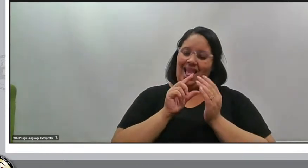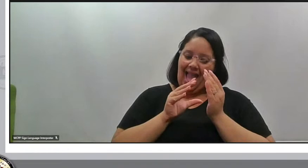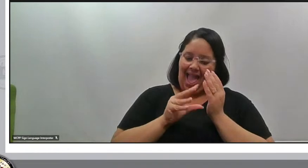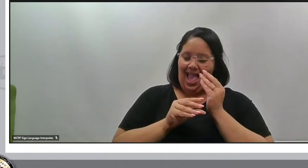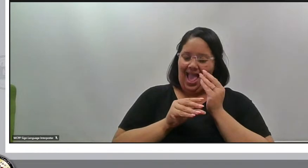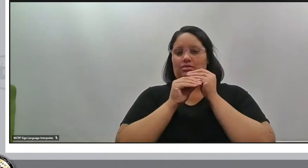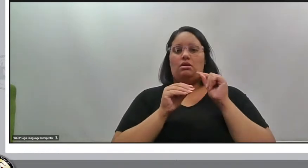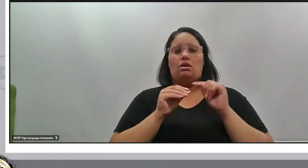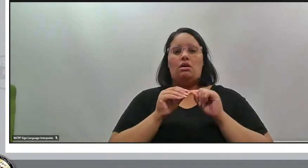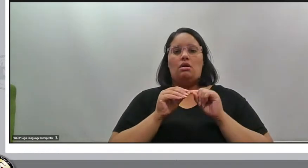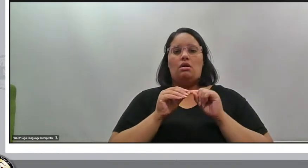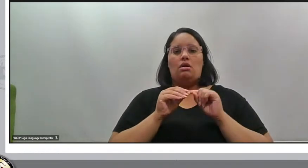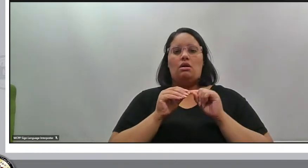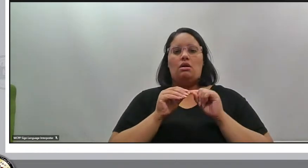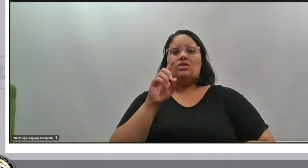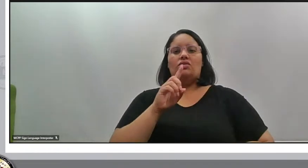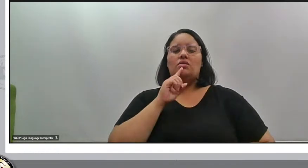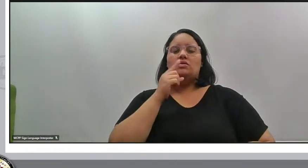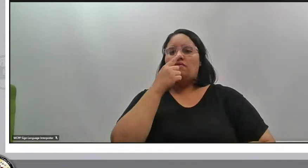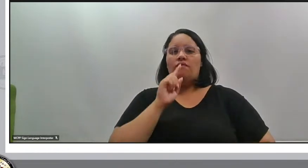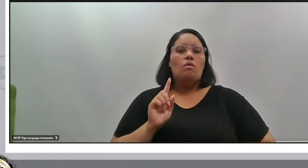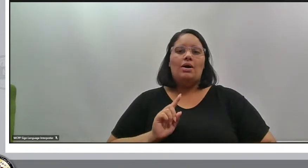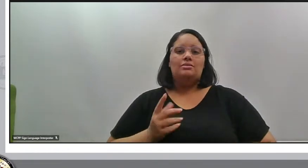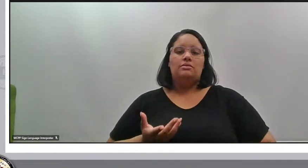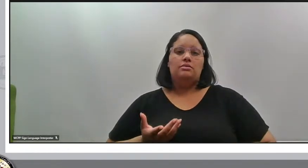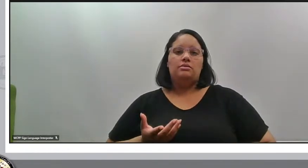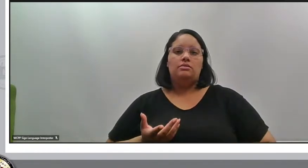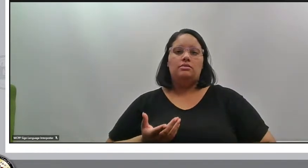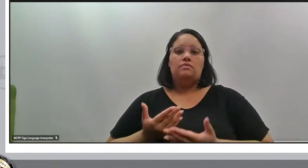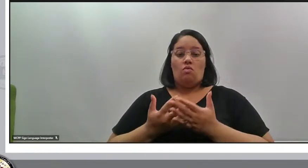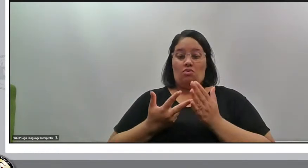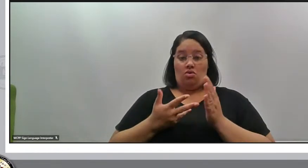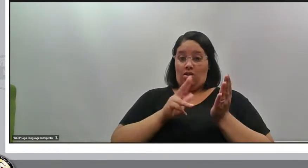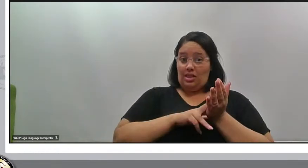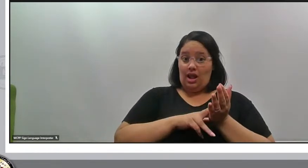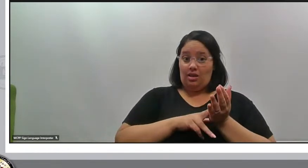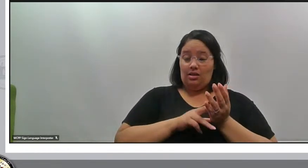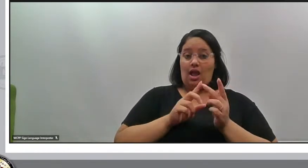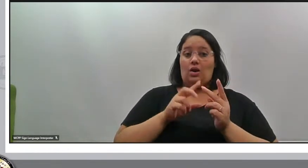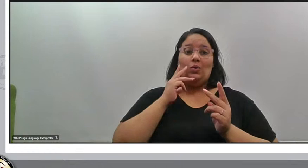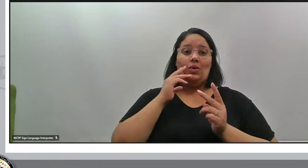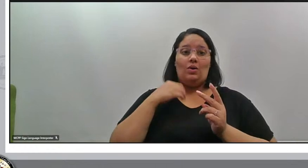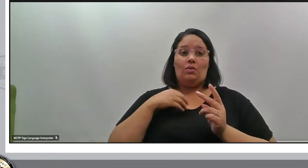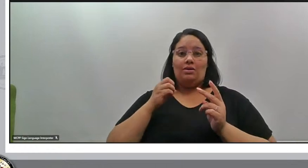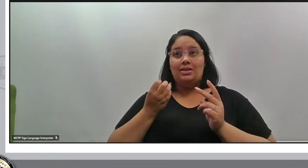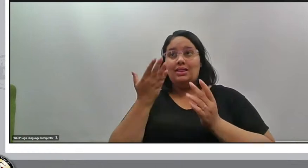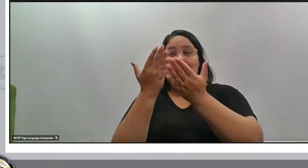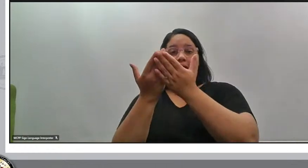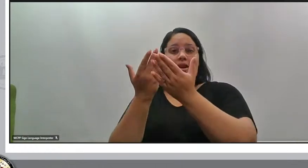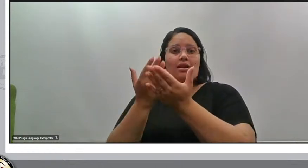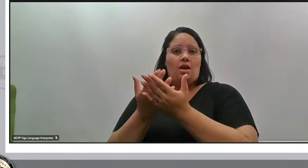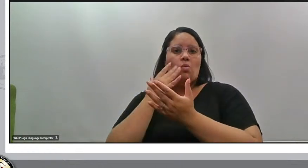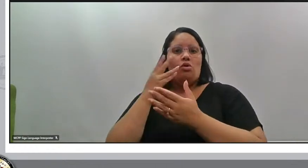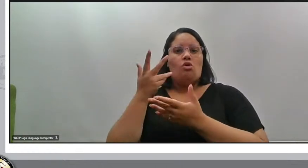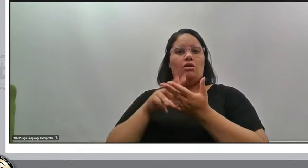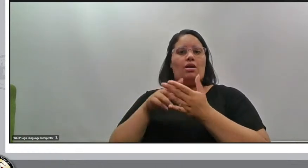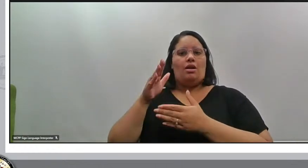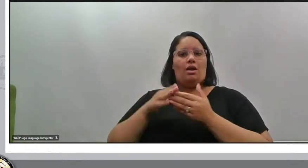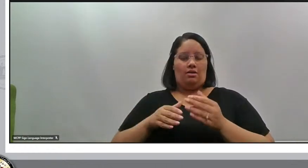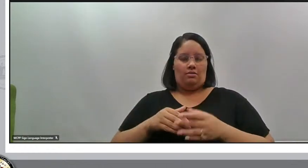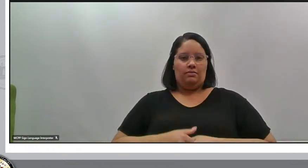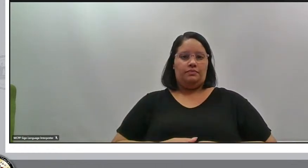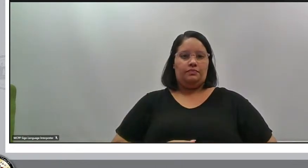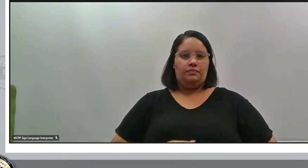need the 400,000 rand for the contract and for when we put out the tender, when the contract is coming to an end. And also